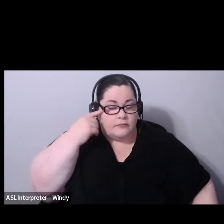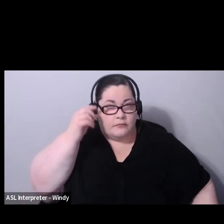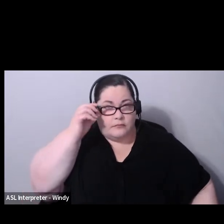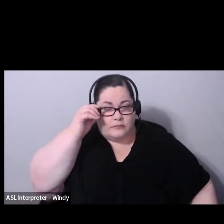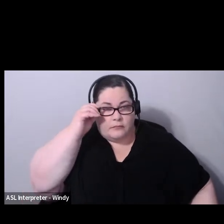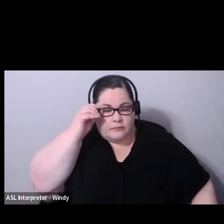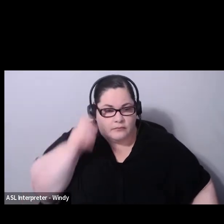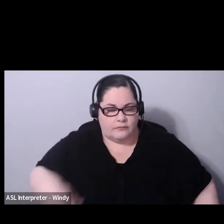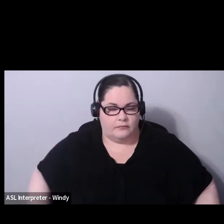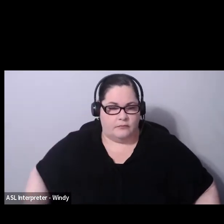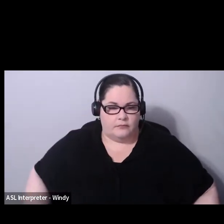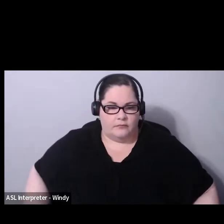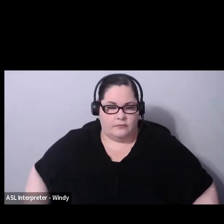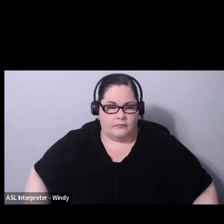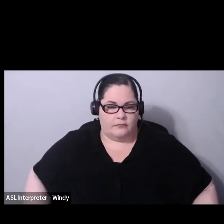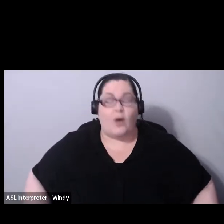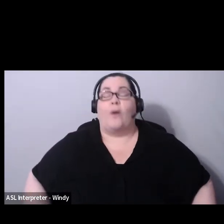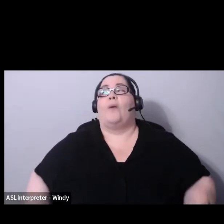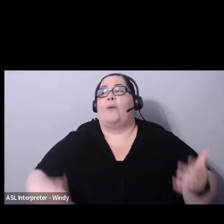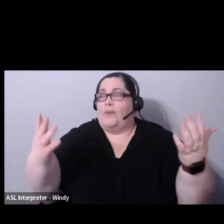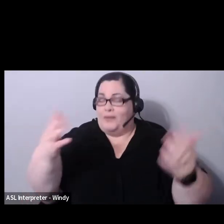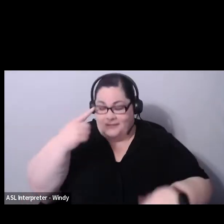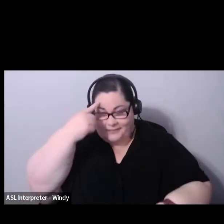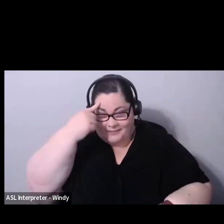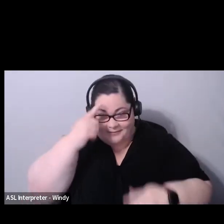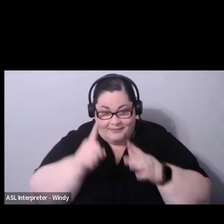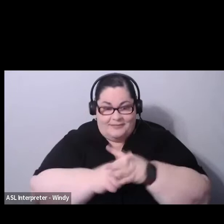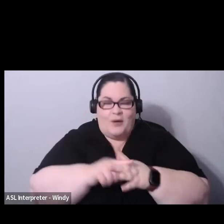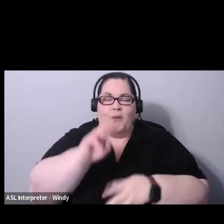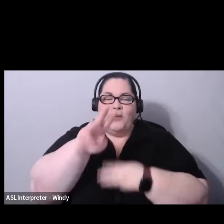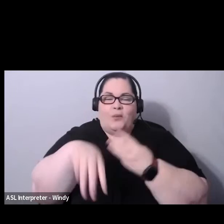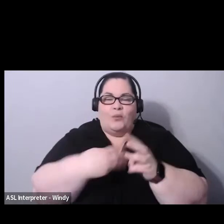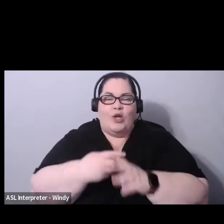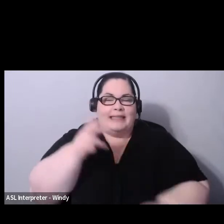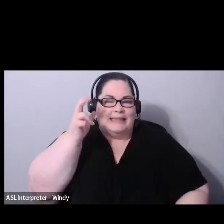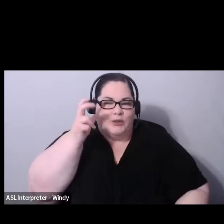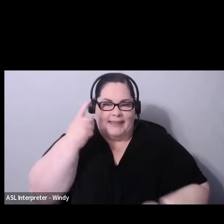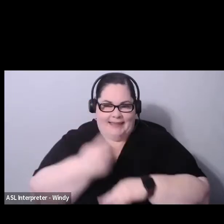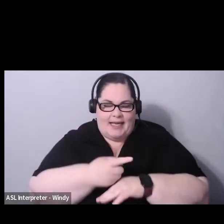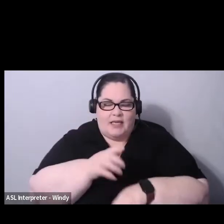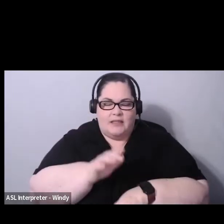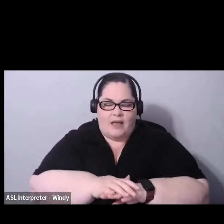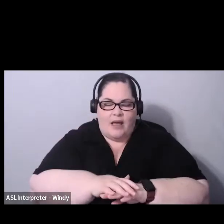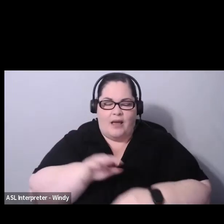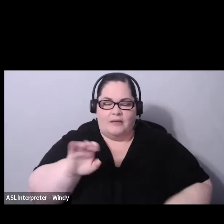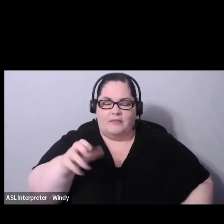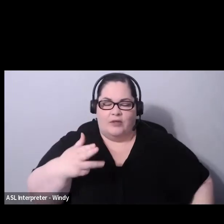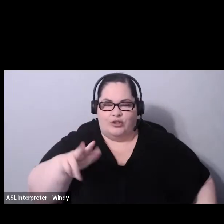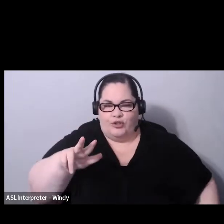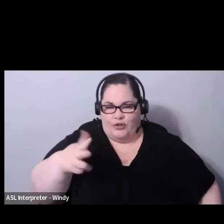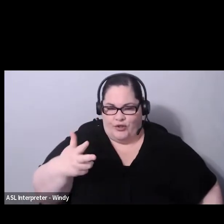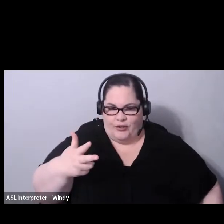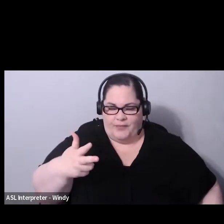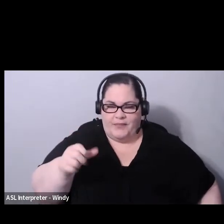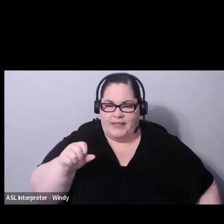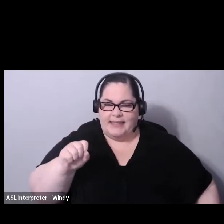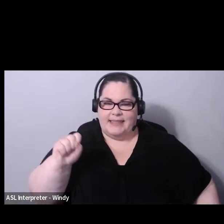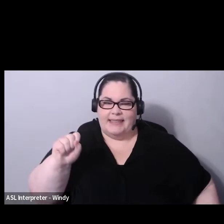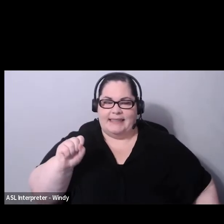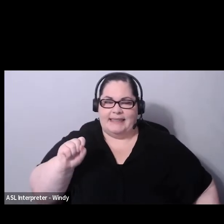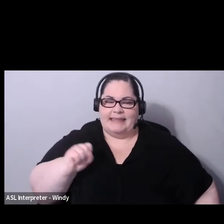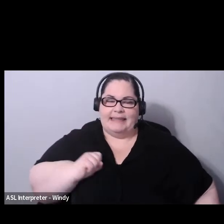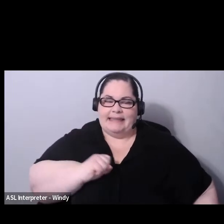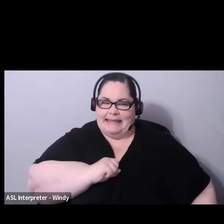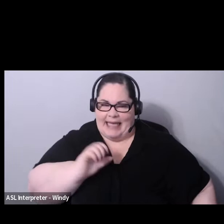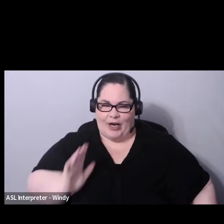Oh, World Hearing Day is on March 3rd. And Senator Leila Alston. She's